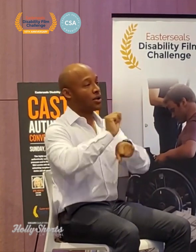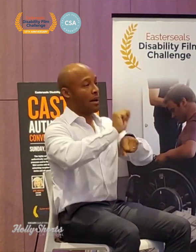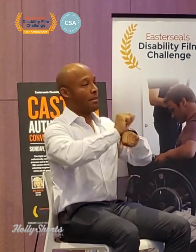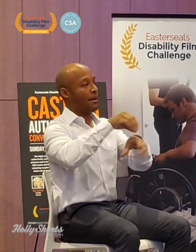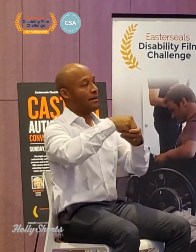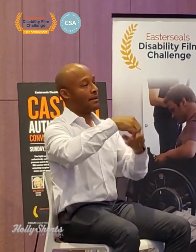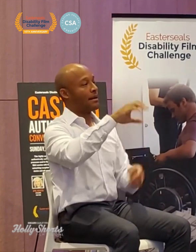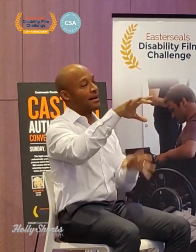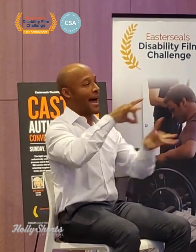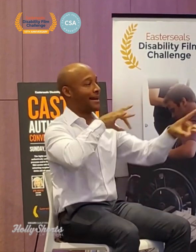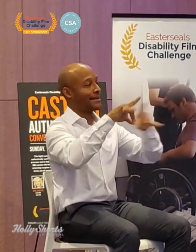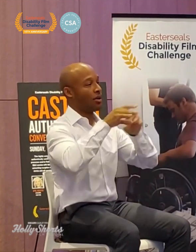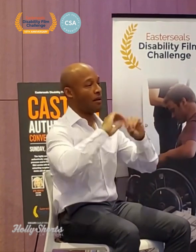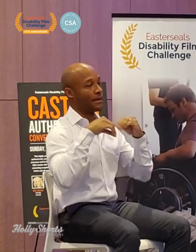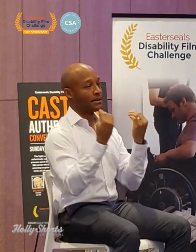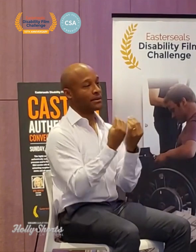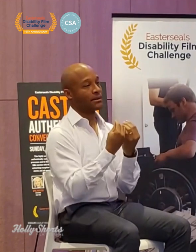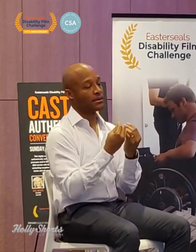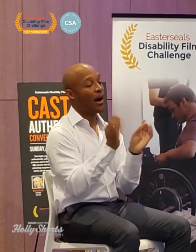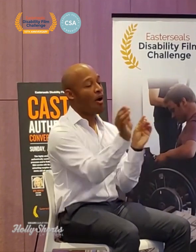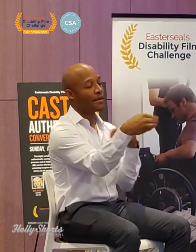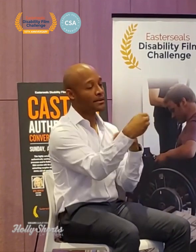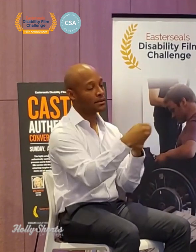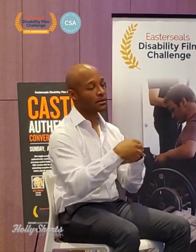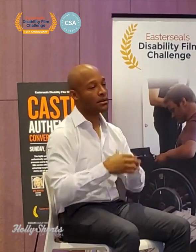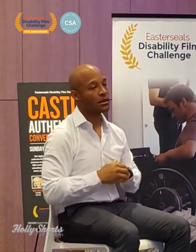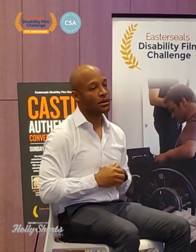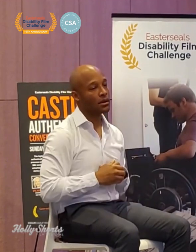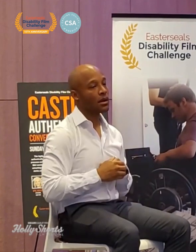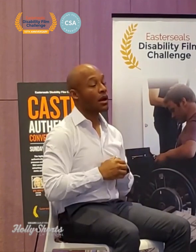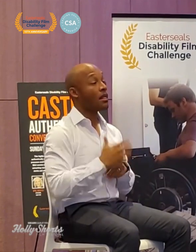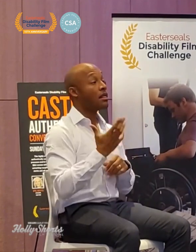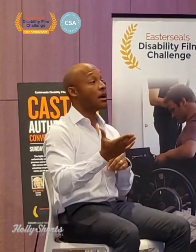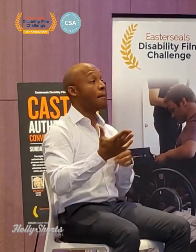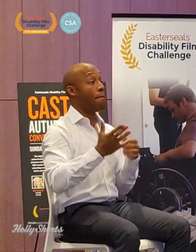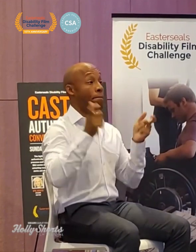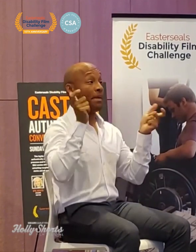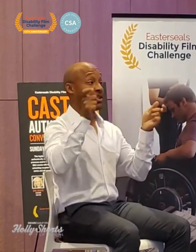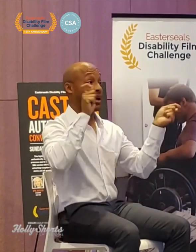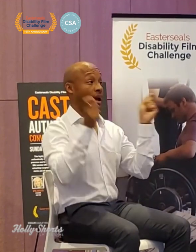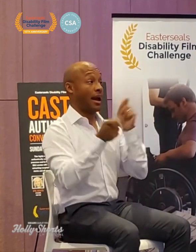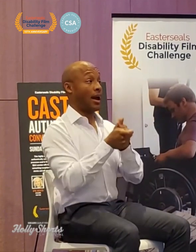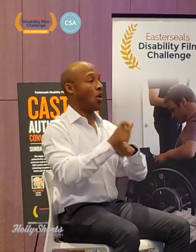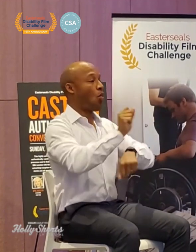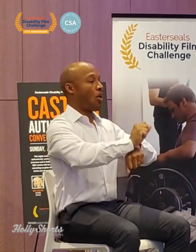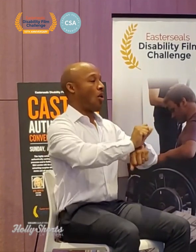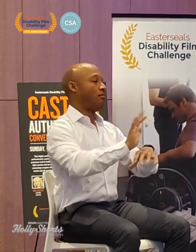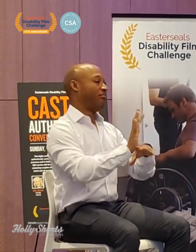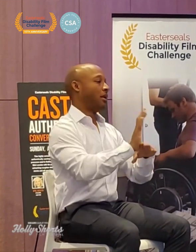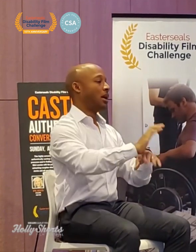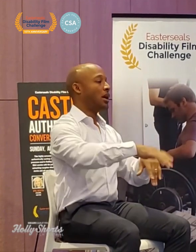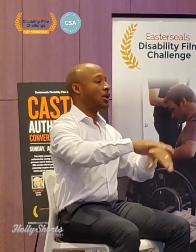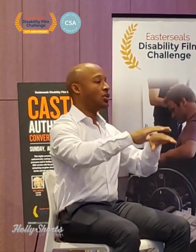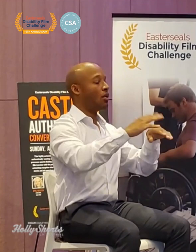would say that the definitive change for me was working on Children of a Lesser God. Because part of that, even though I've always been an advocate,